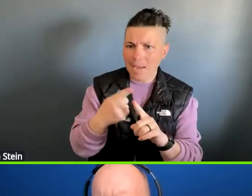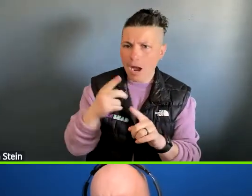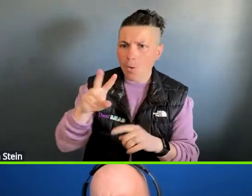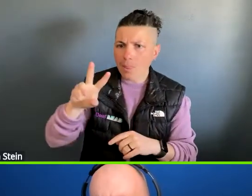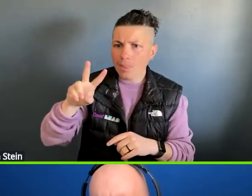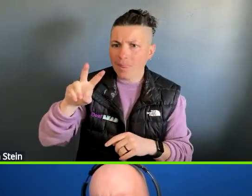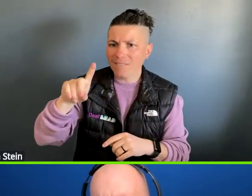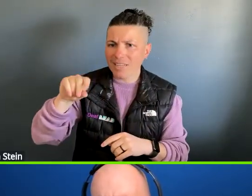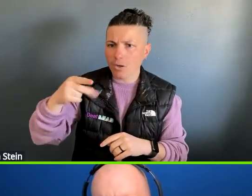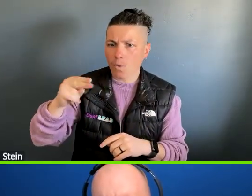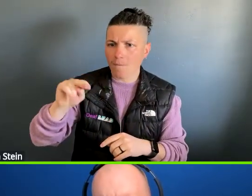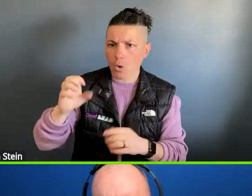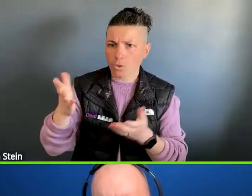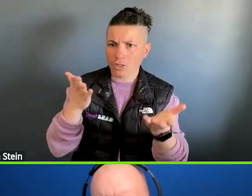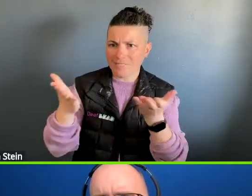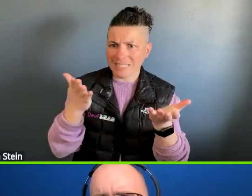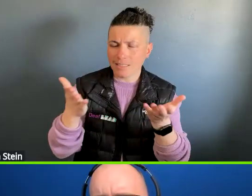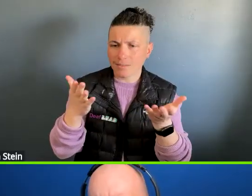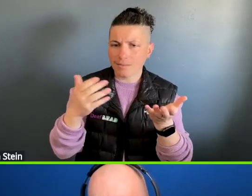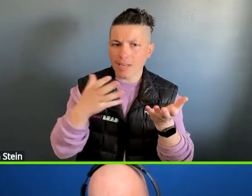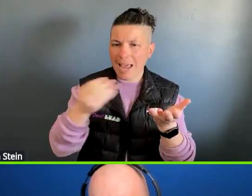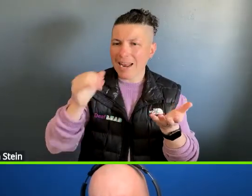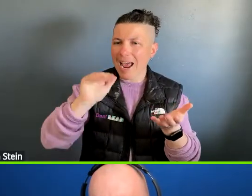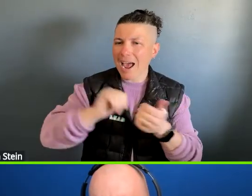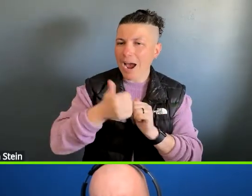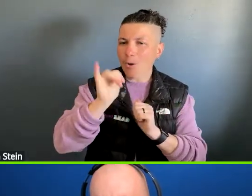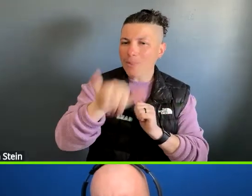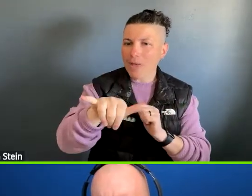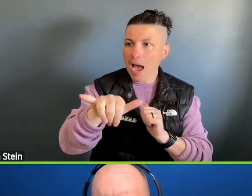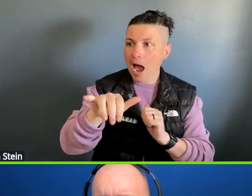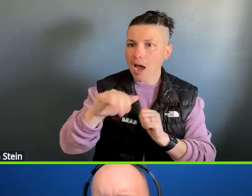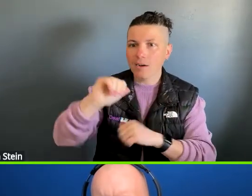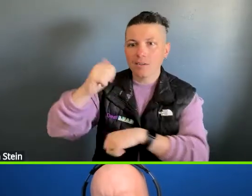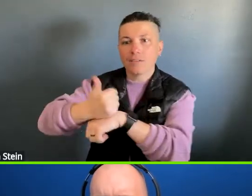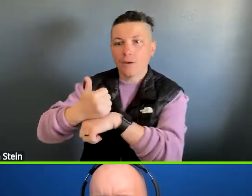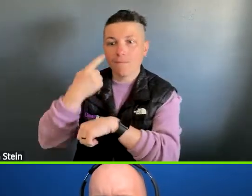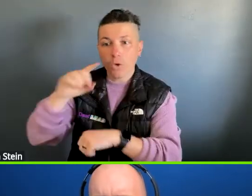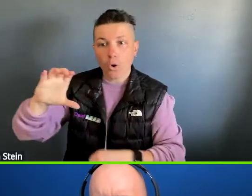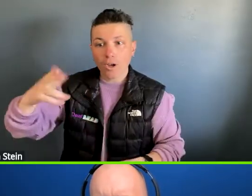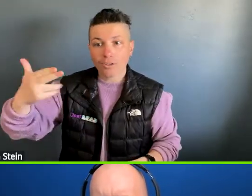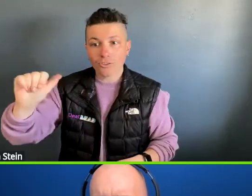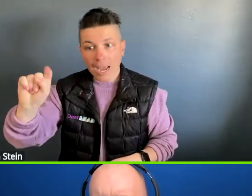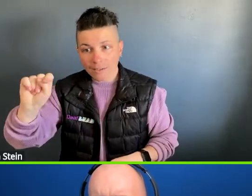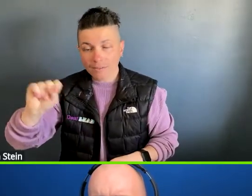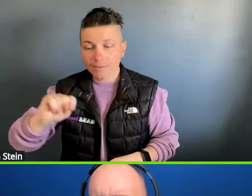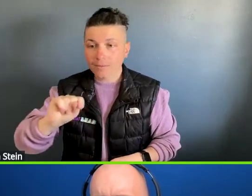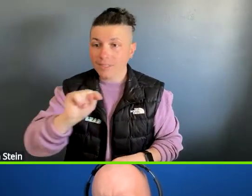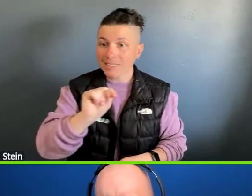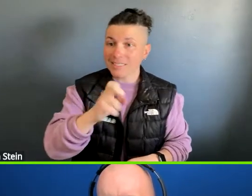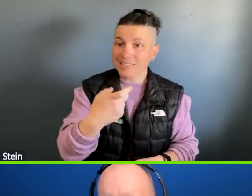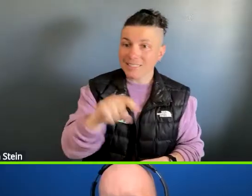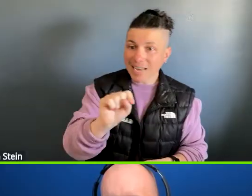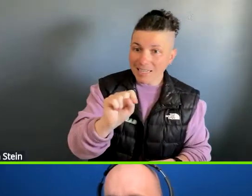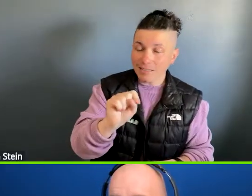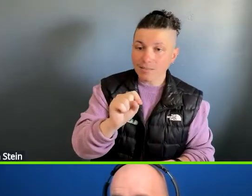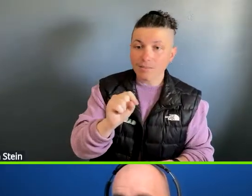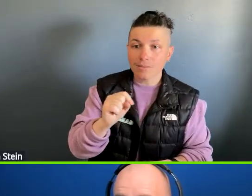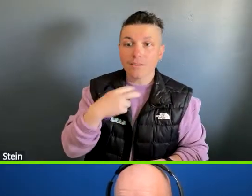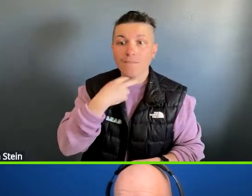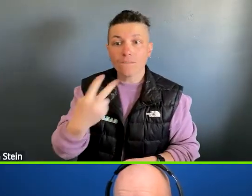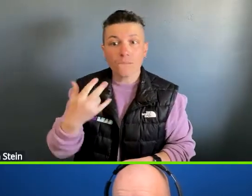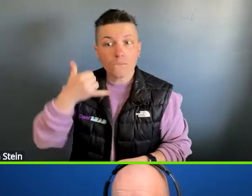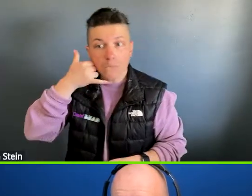So you may already be familiar about video phone services and how that works for chat